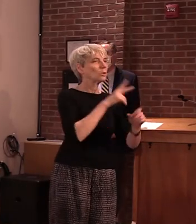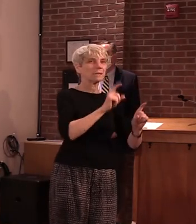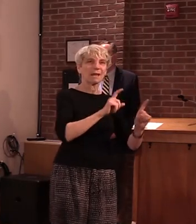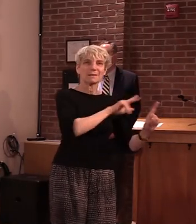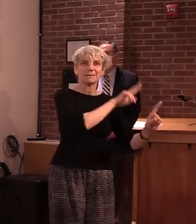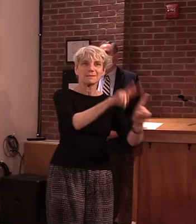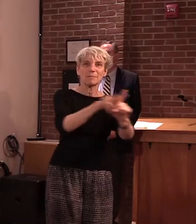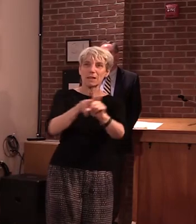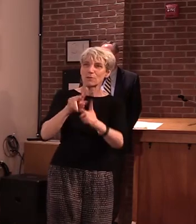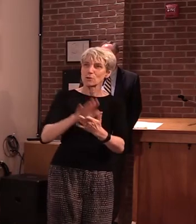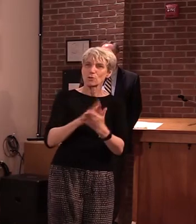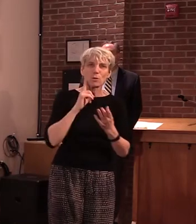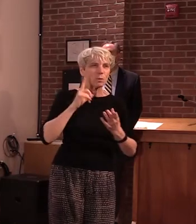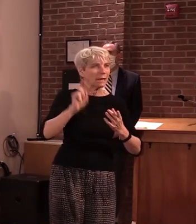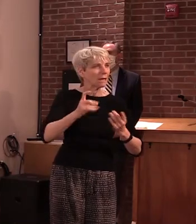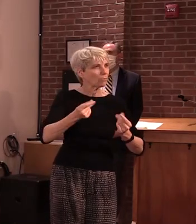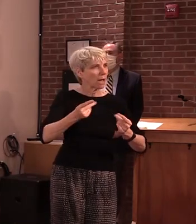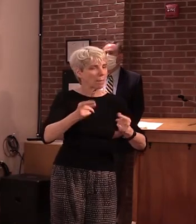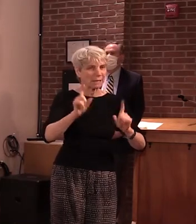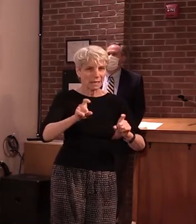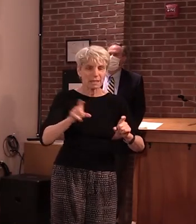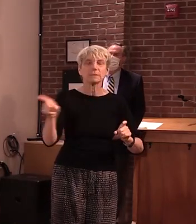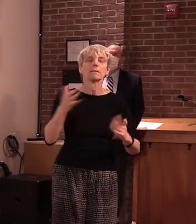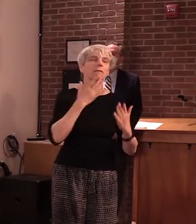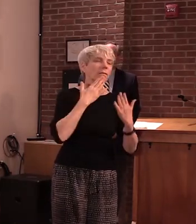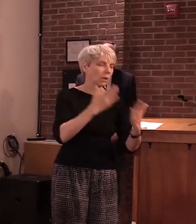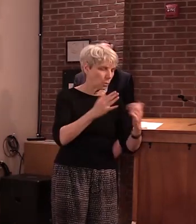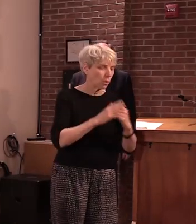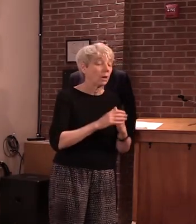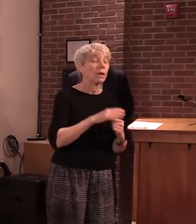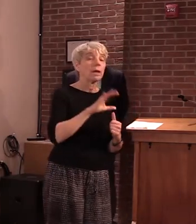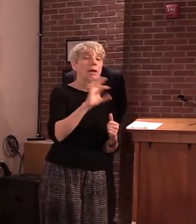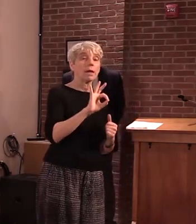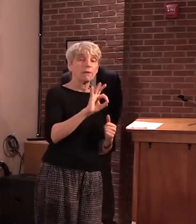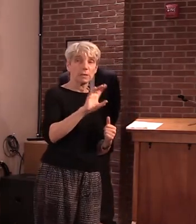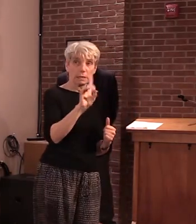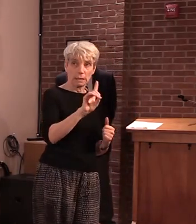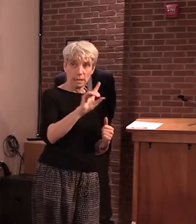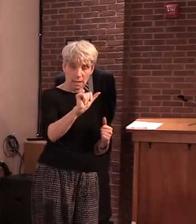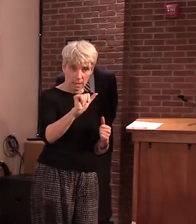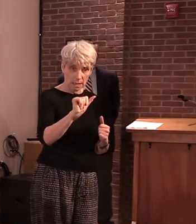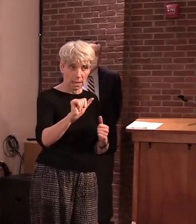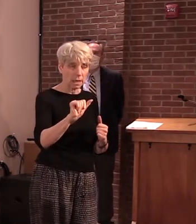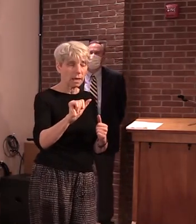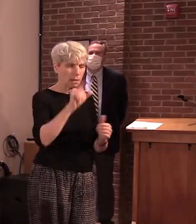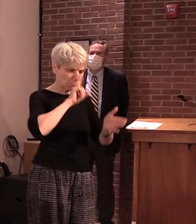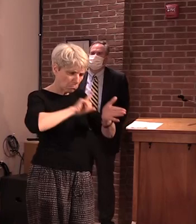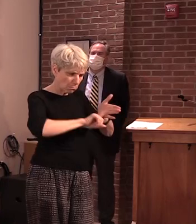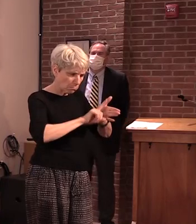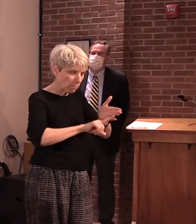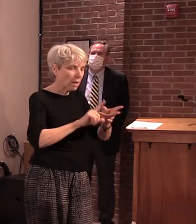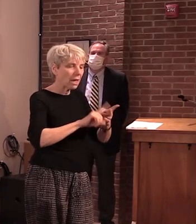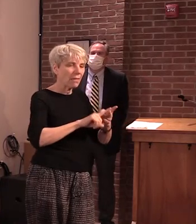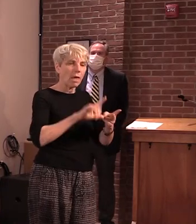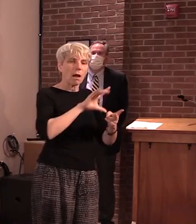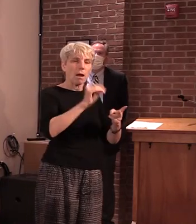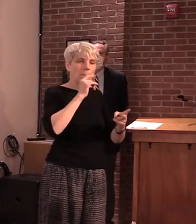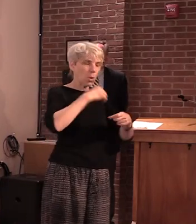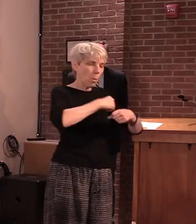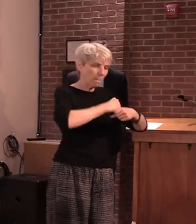Food and Drug Administration and the actual manufacturer of the platform that we're talking